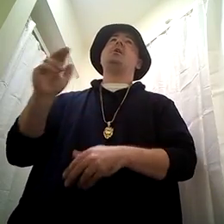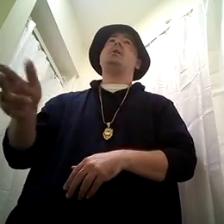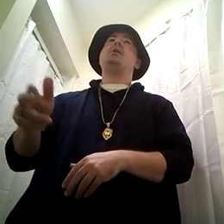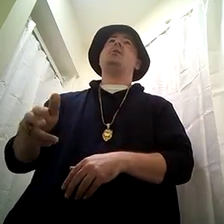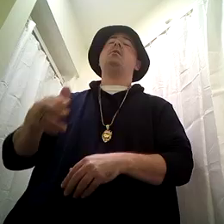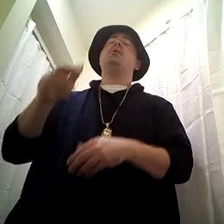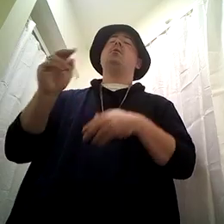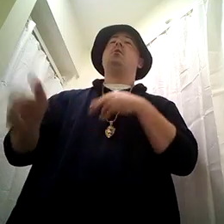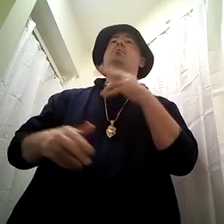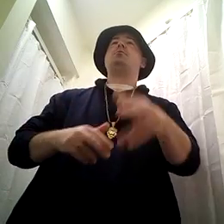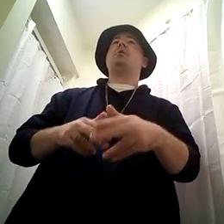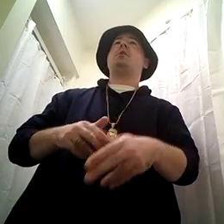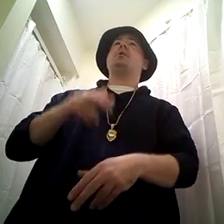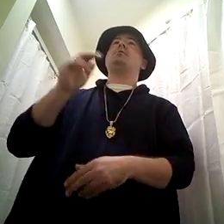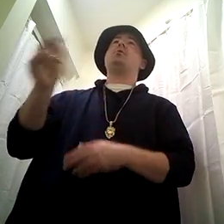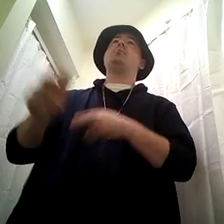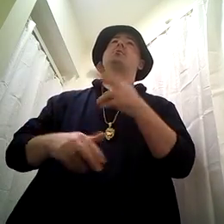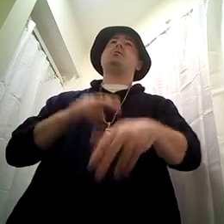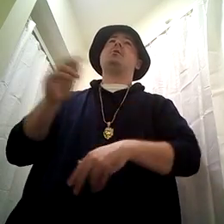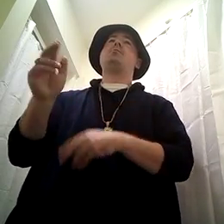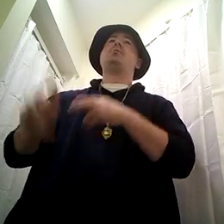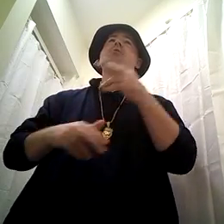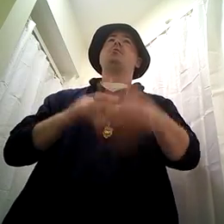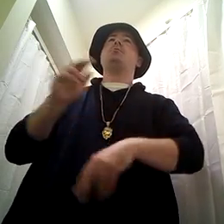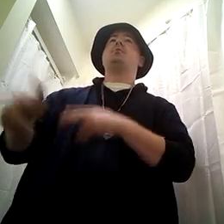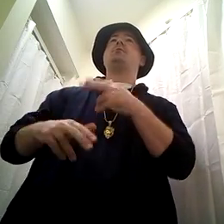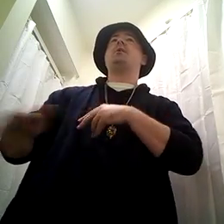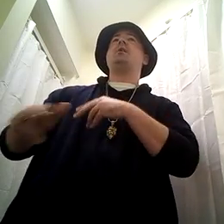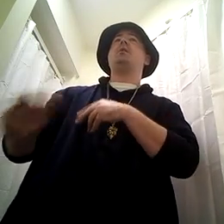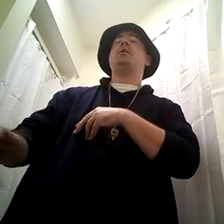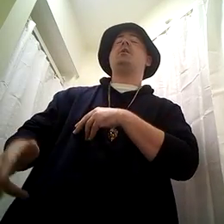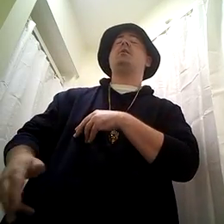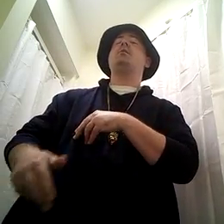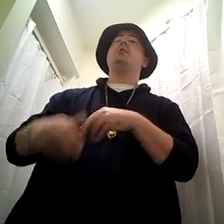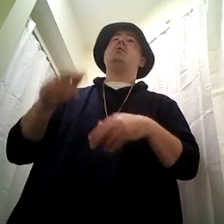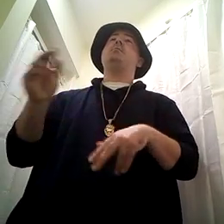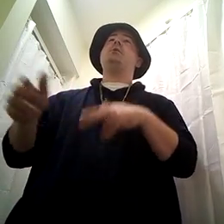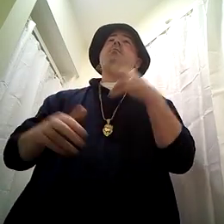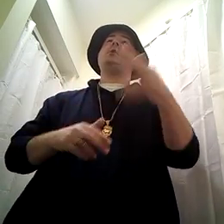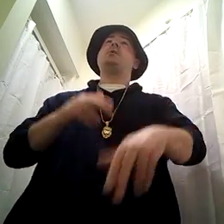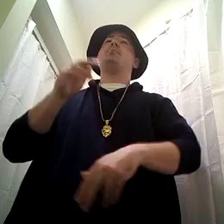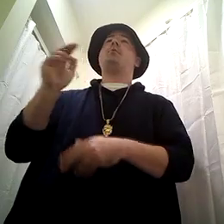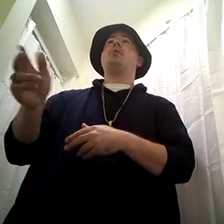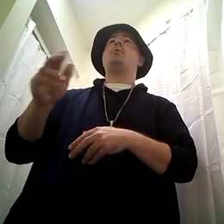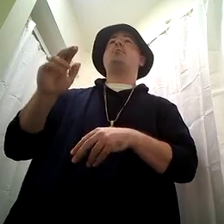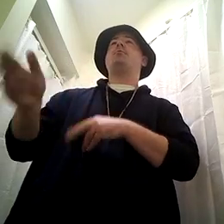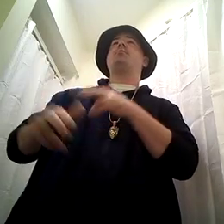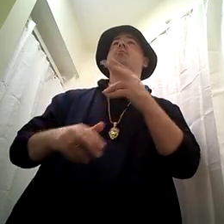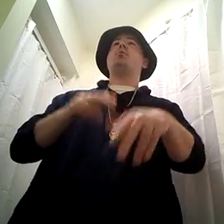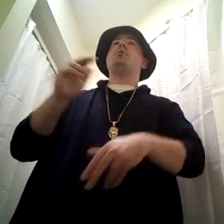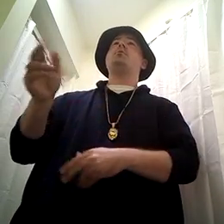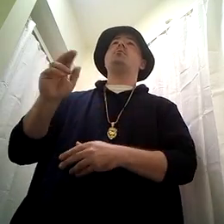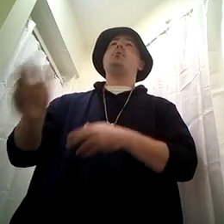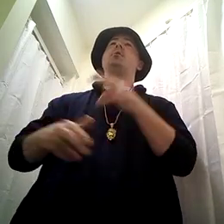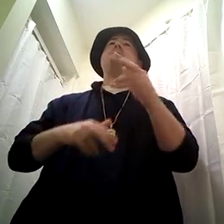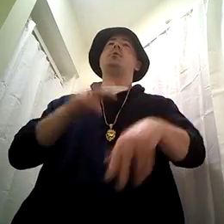la. Hot Madras, Hot Madras, Hot Madras, Hot Madras, la la. Me and my dad and my mum are off to Waterloo to buy a bucket